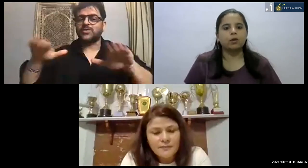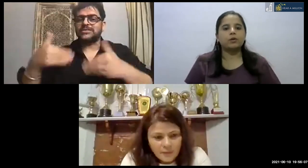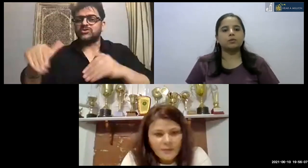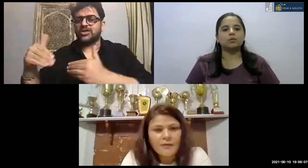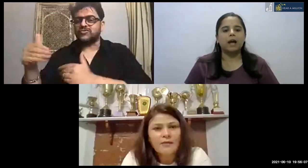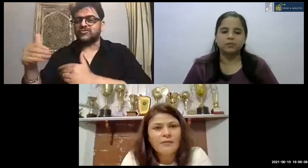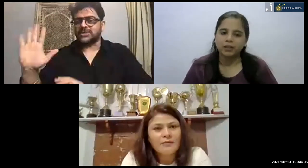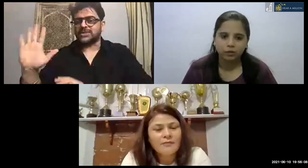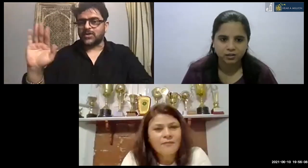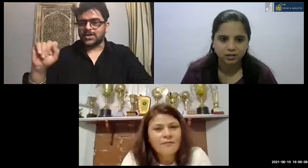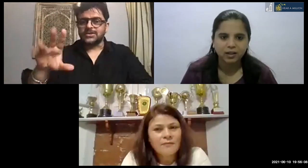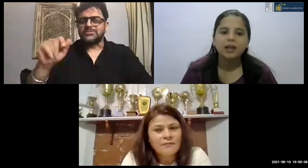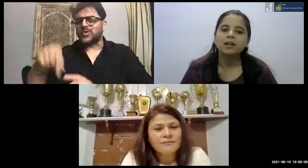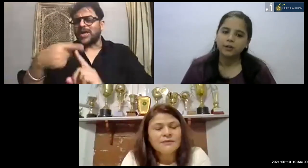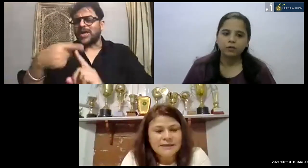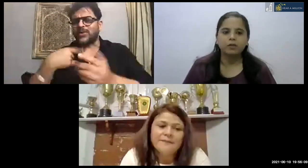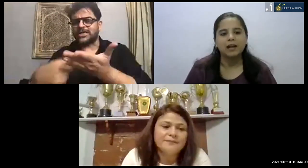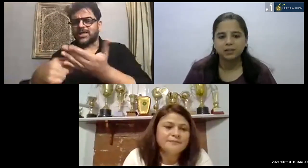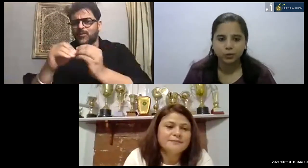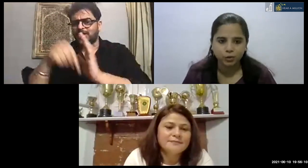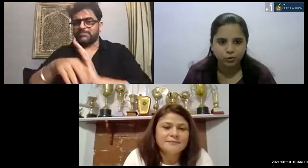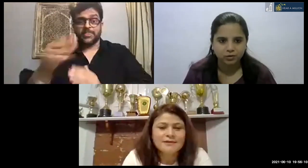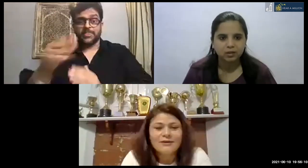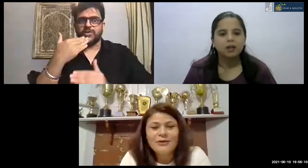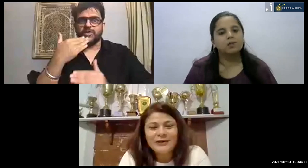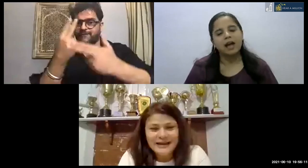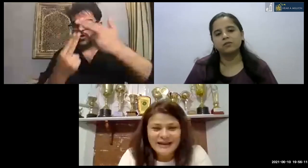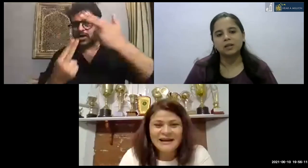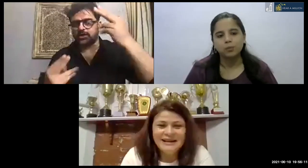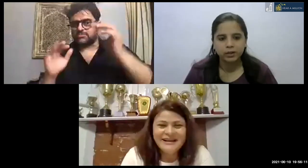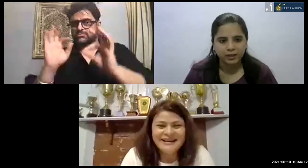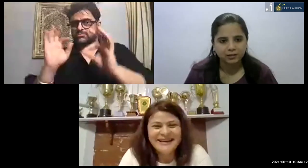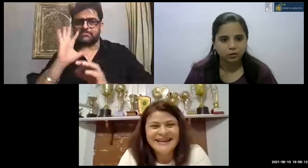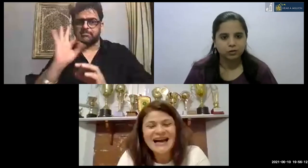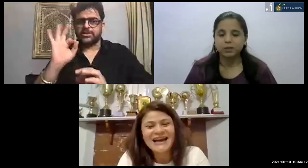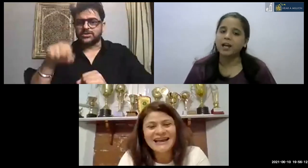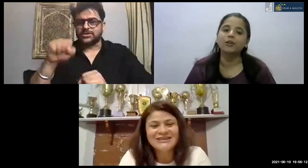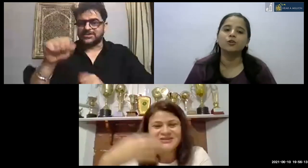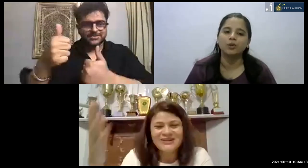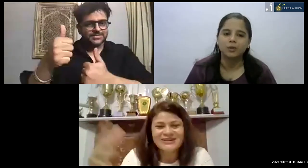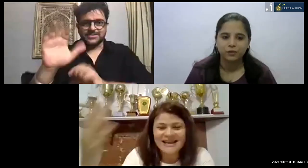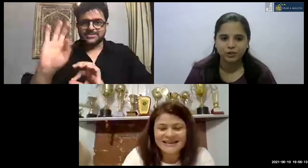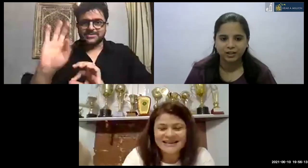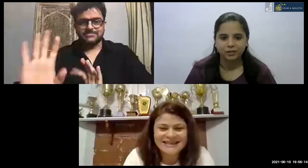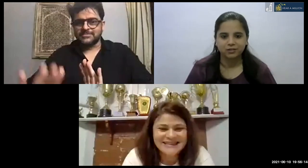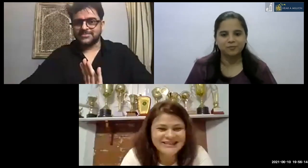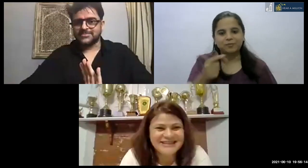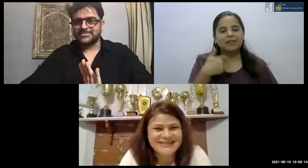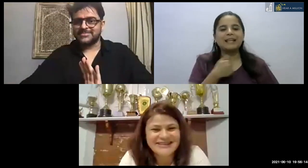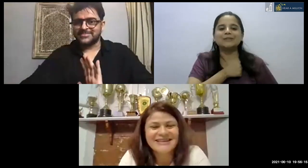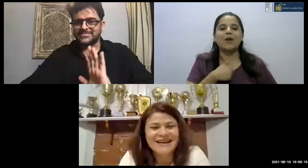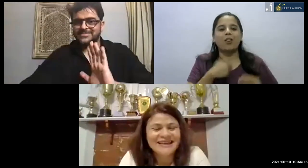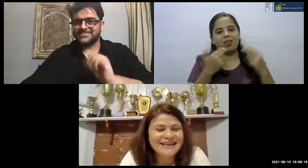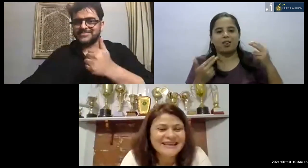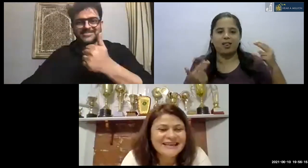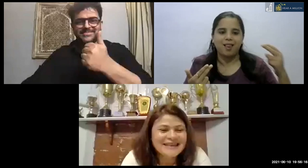just want to have the introduction. Later on, we'll ask you the question. Okay. We'll I like to talk, so I'll continue to